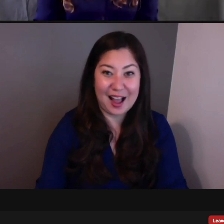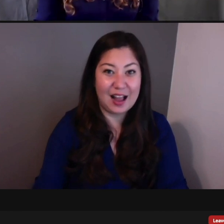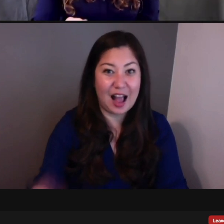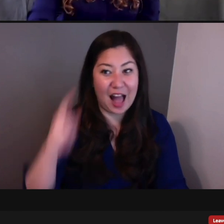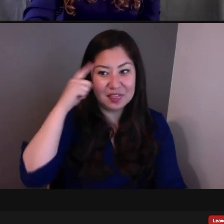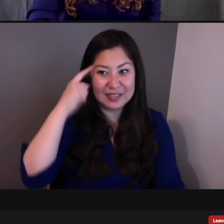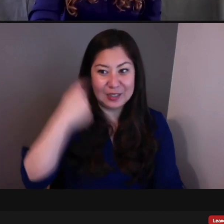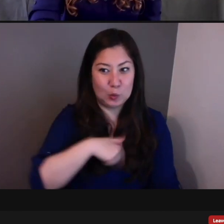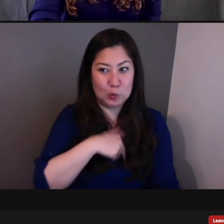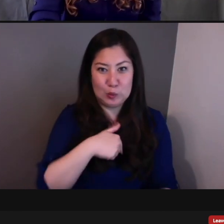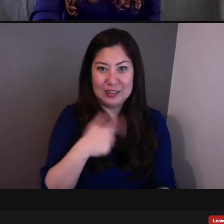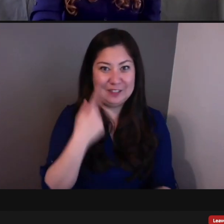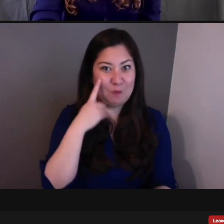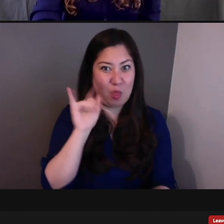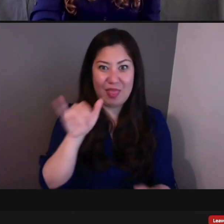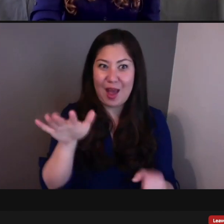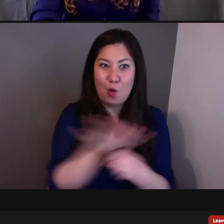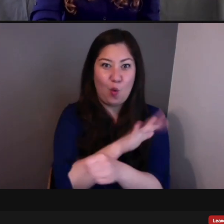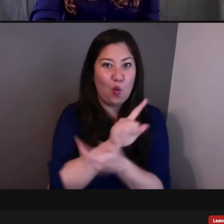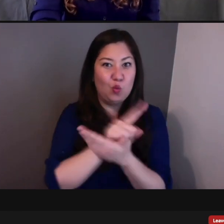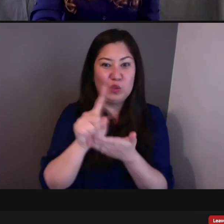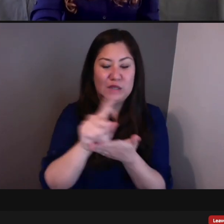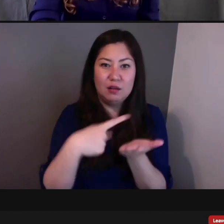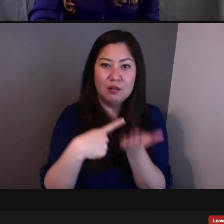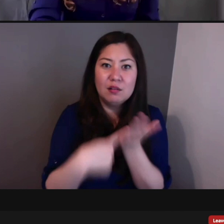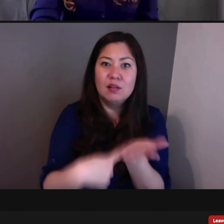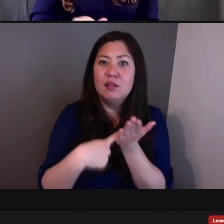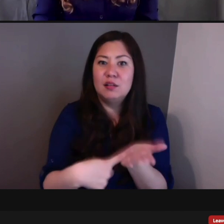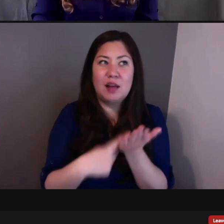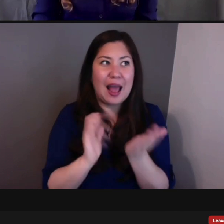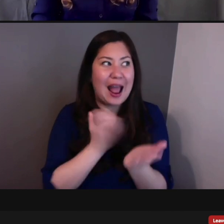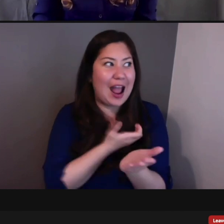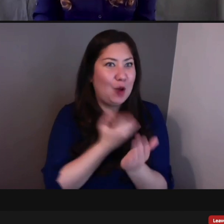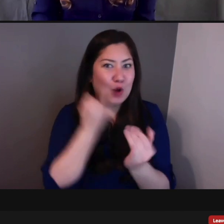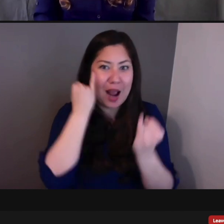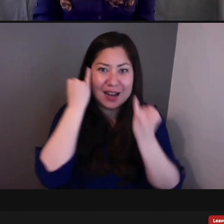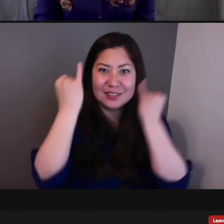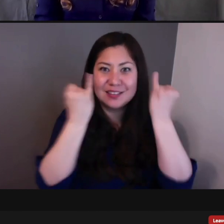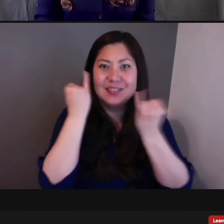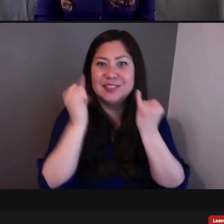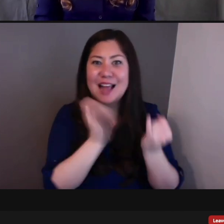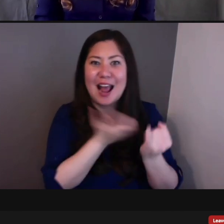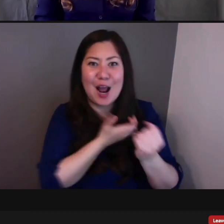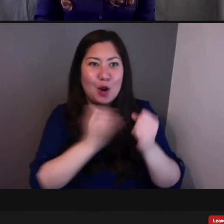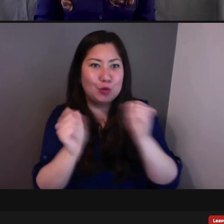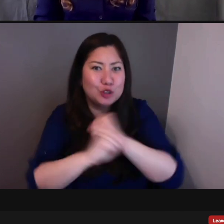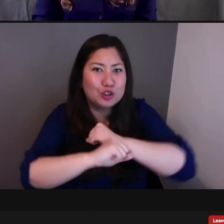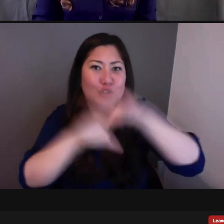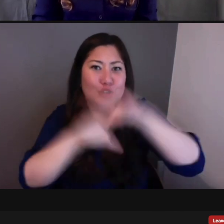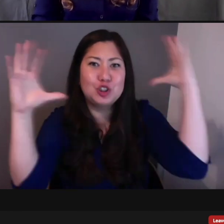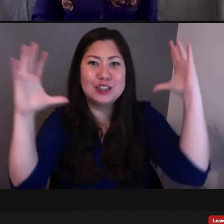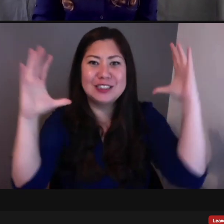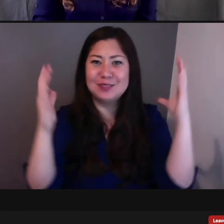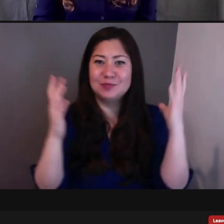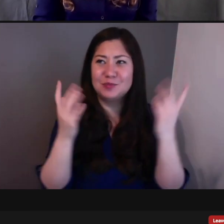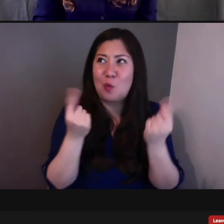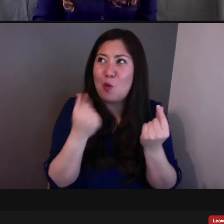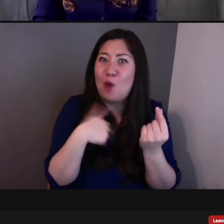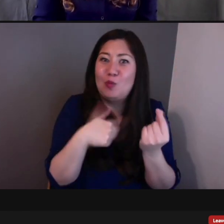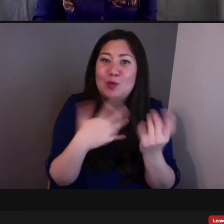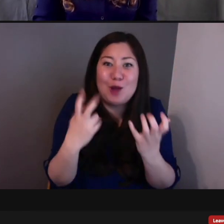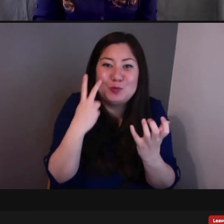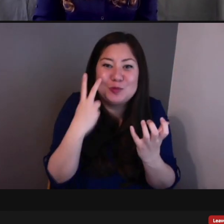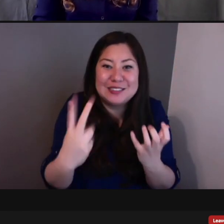Mm-hmm. And I remember that specific moment after the DAC conference had finished. I remembered that we had